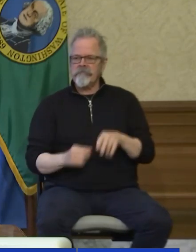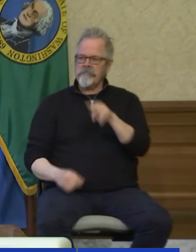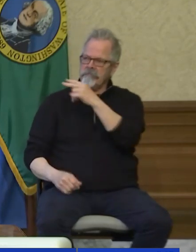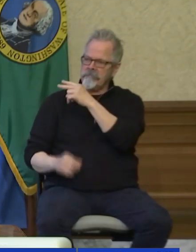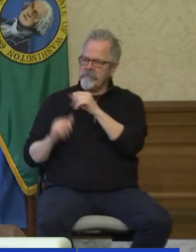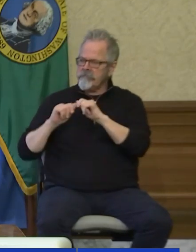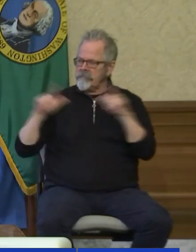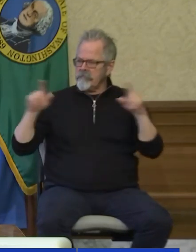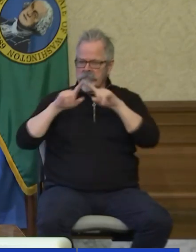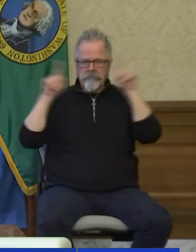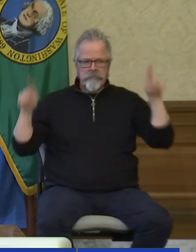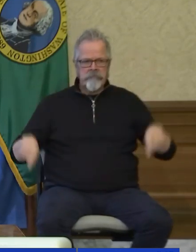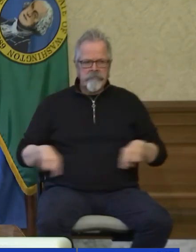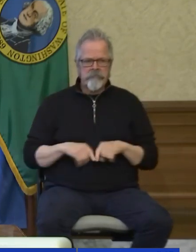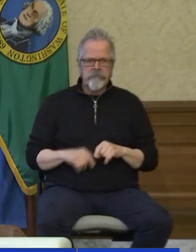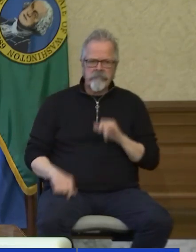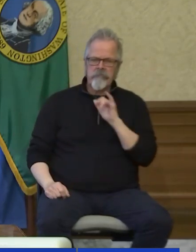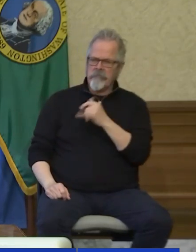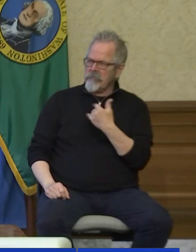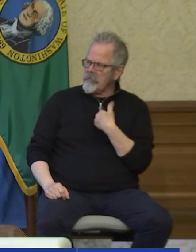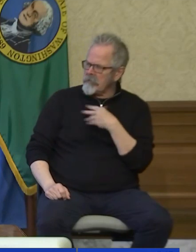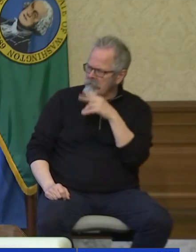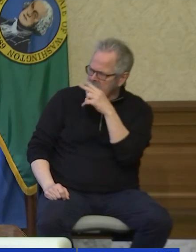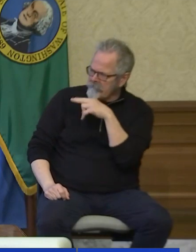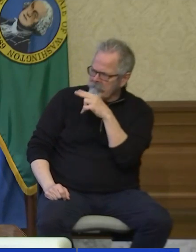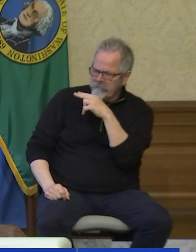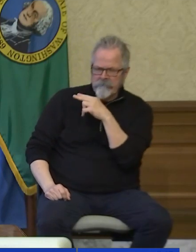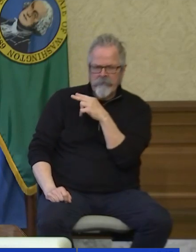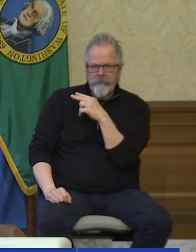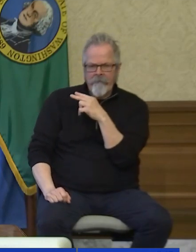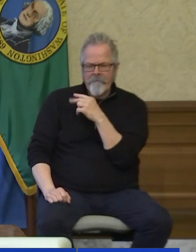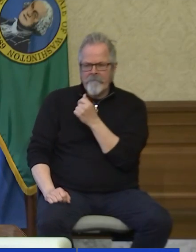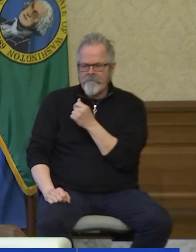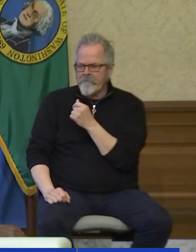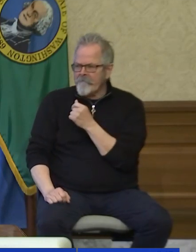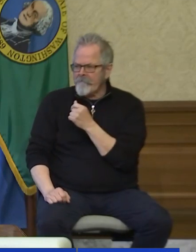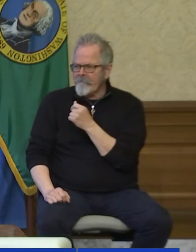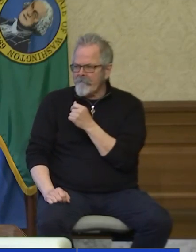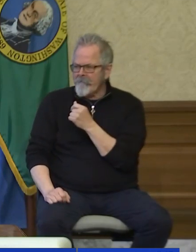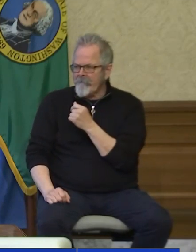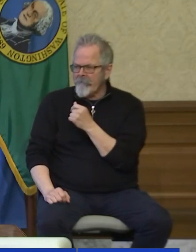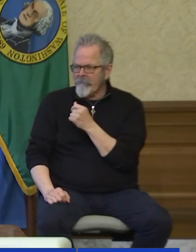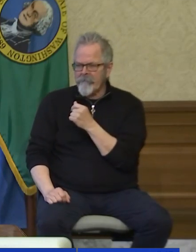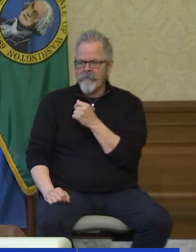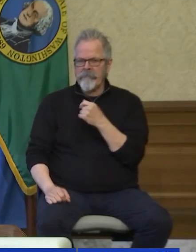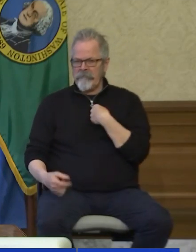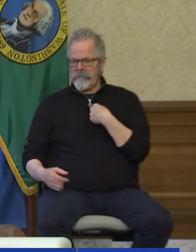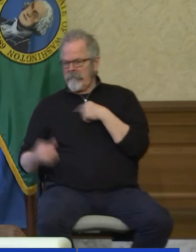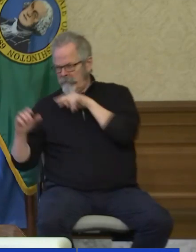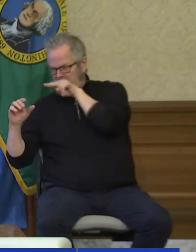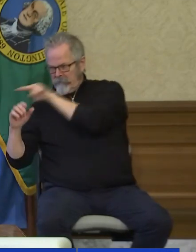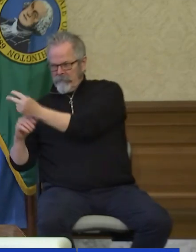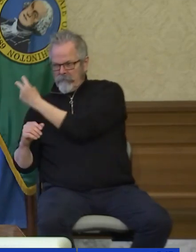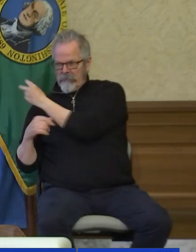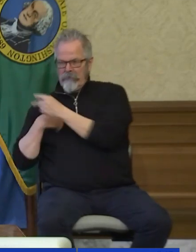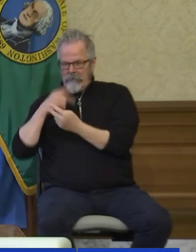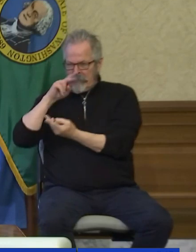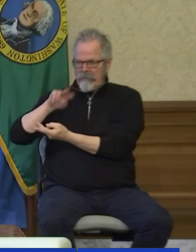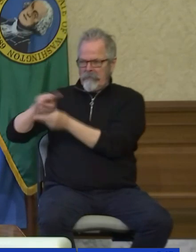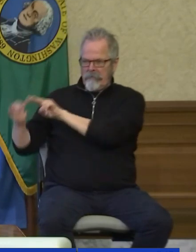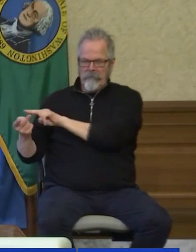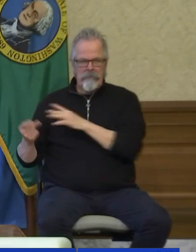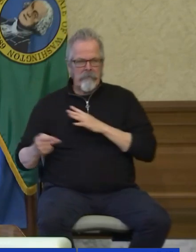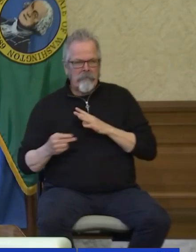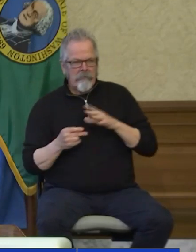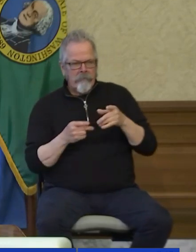We got this right behind me, I think, or will have in just a moment. The second is the testing capacity and